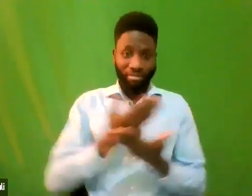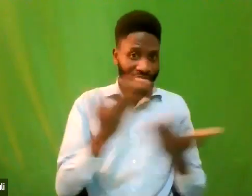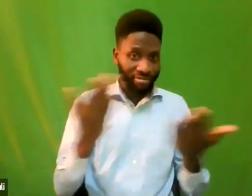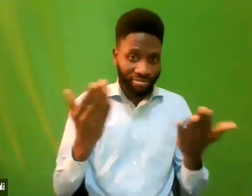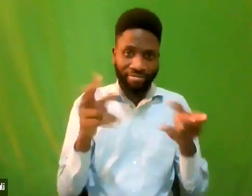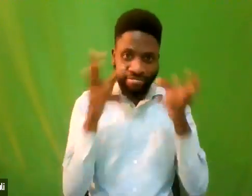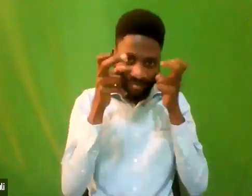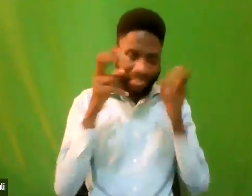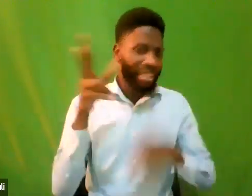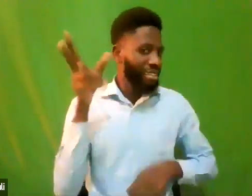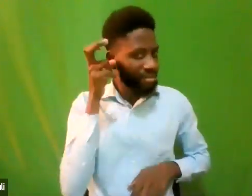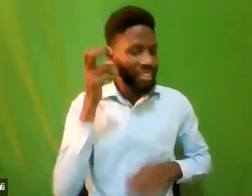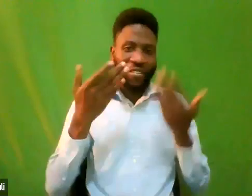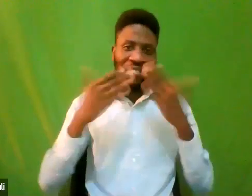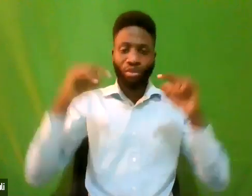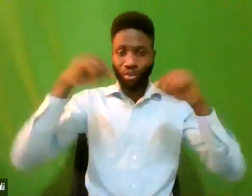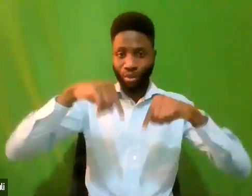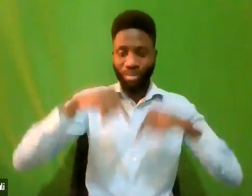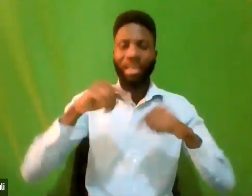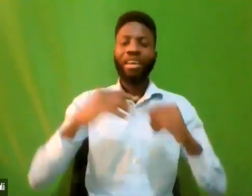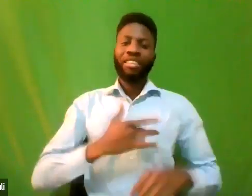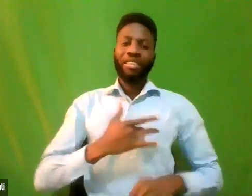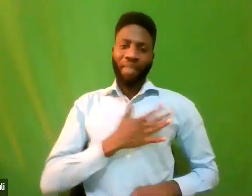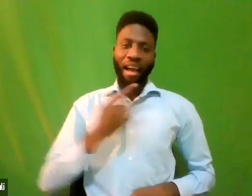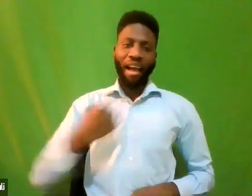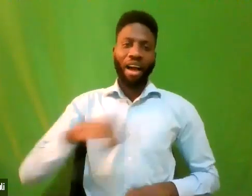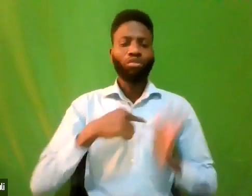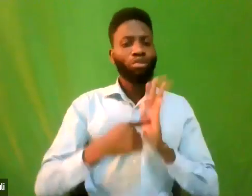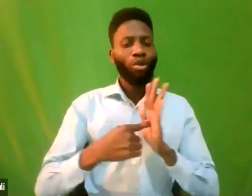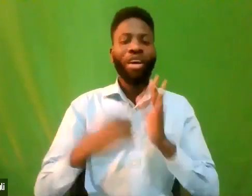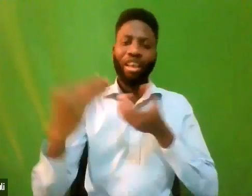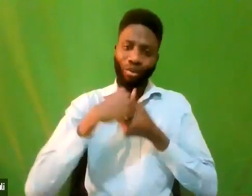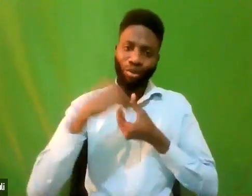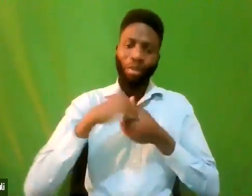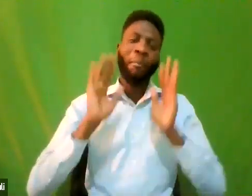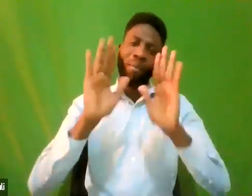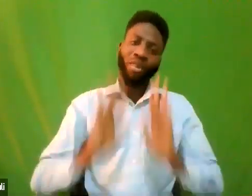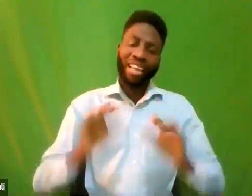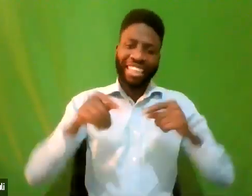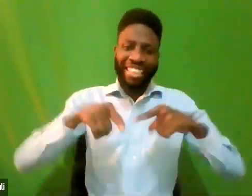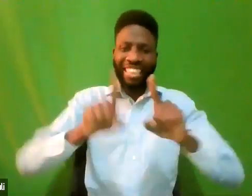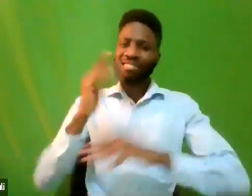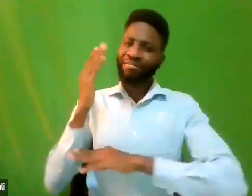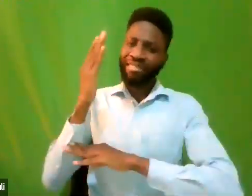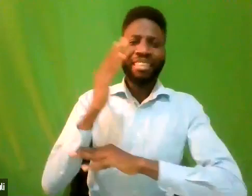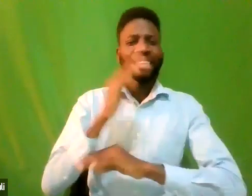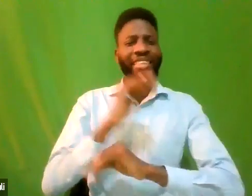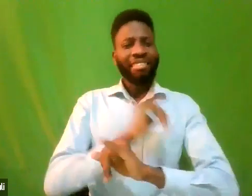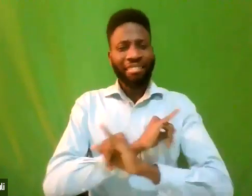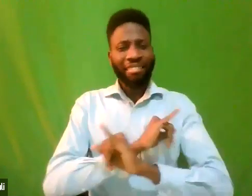us and showed us the importance of inclusion, because you have been articulate, you have been excellent, and we are so grateful